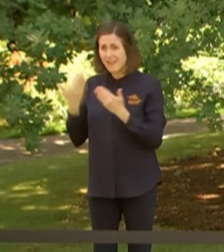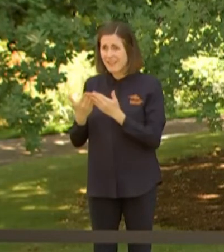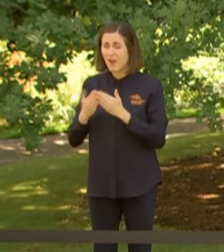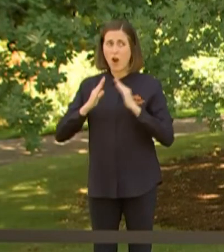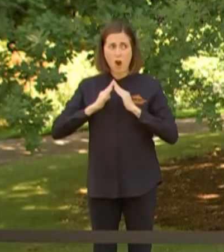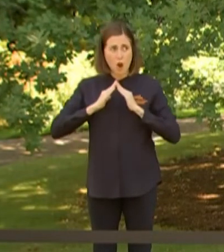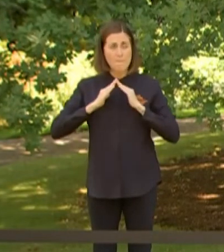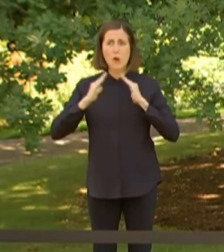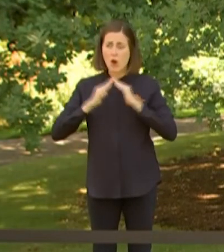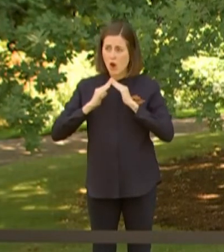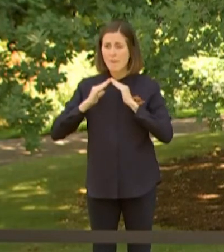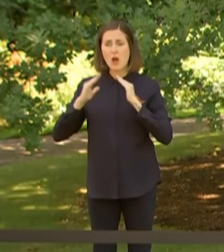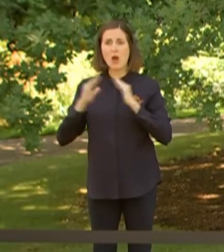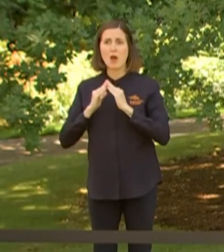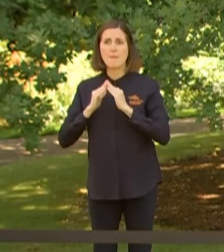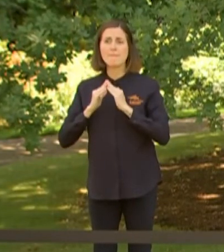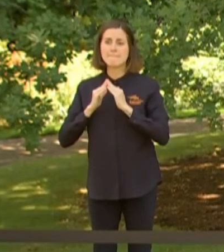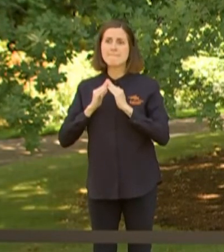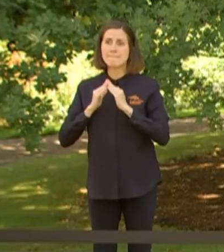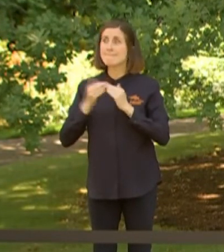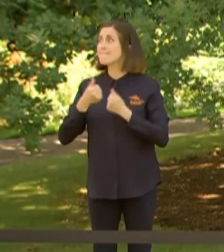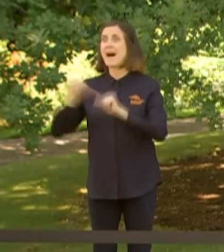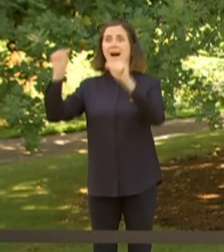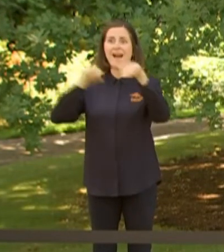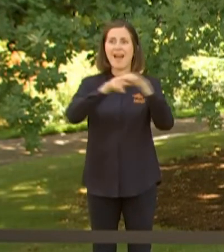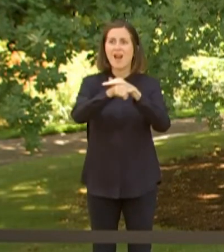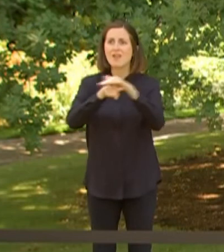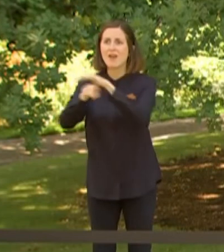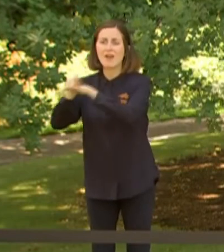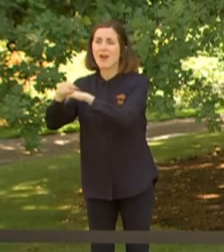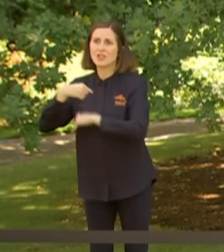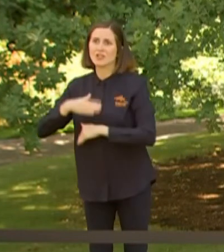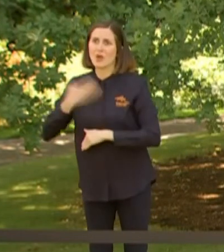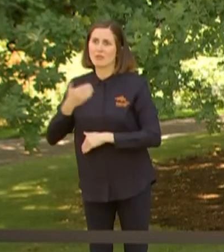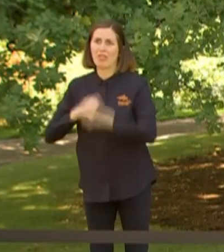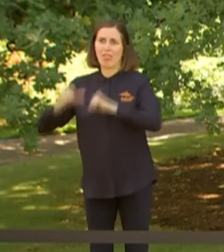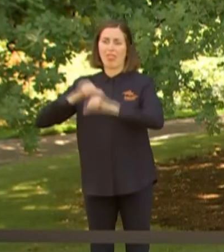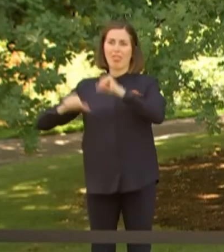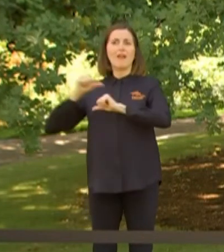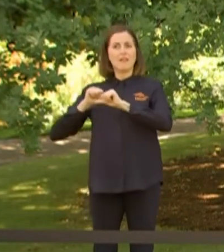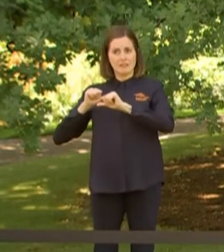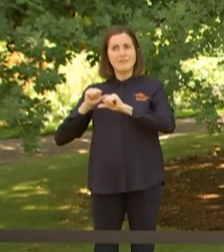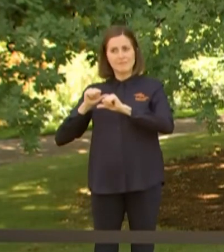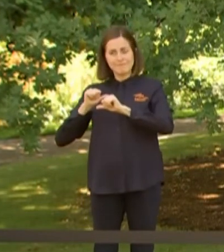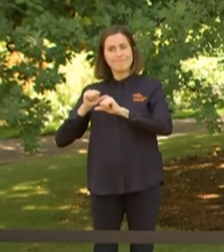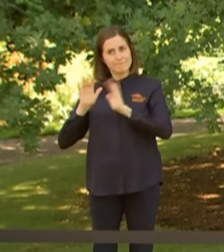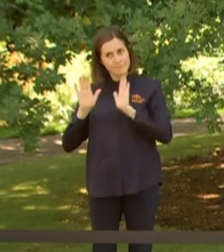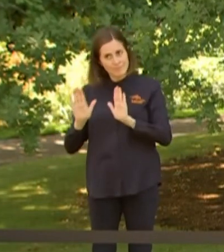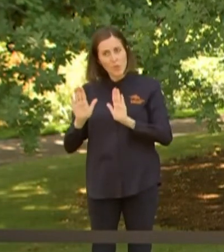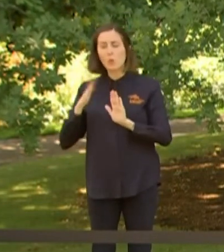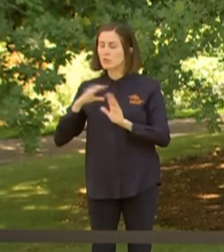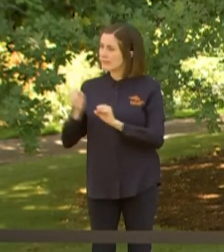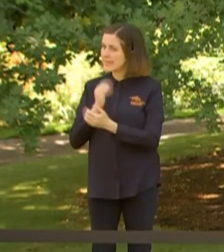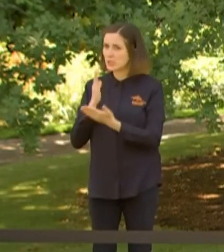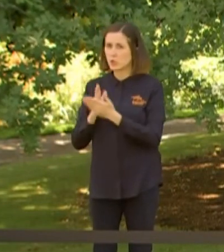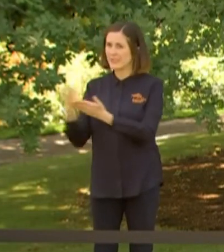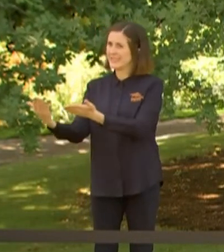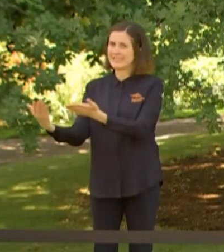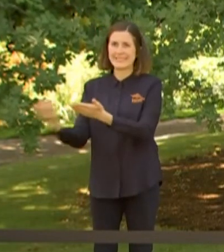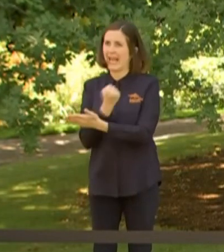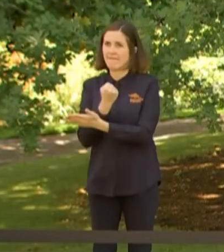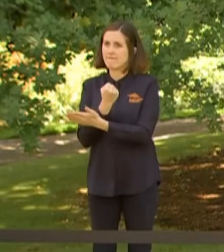to make sure this program lives up to that. That's my commitment, that's the commitment of the Administrative Office, that this will be a